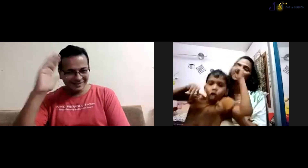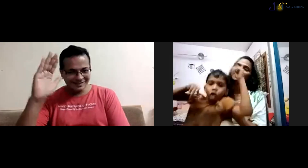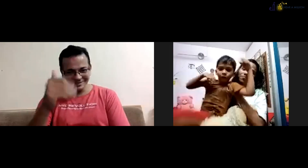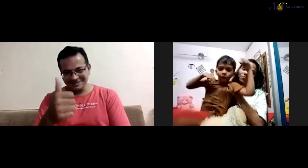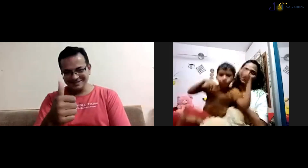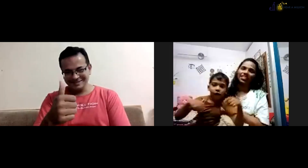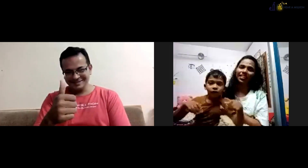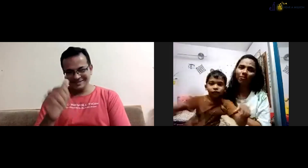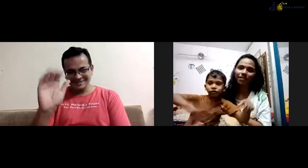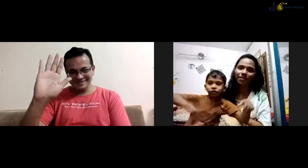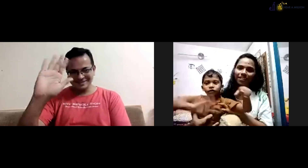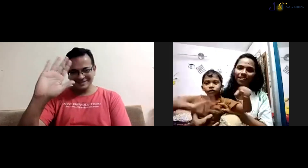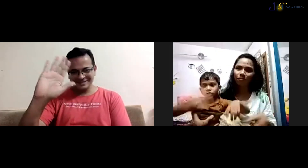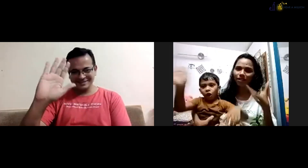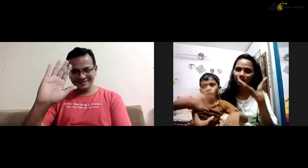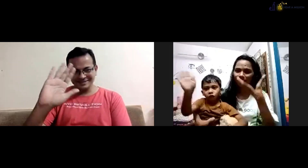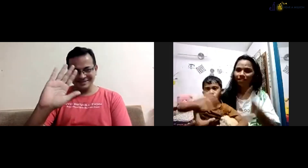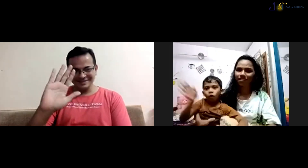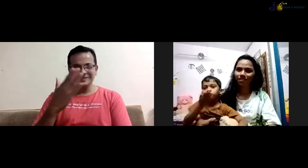Hello. Hi. Hi.